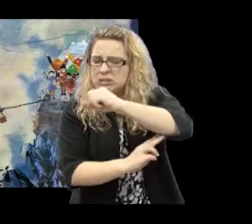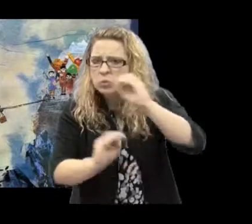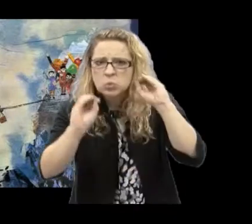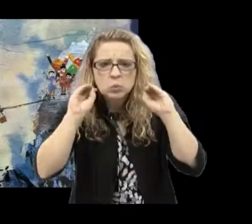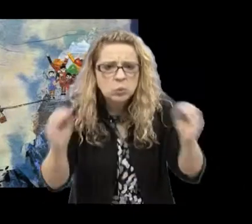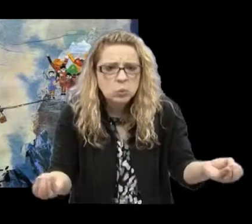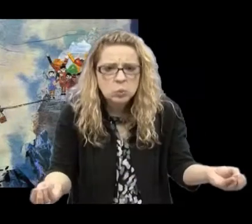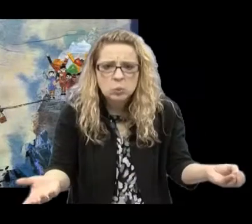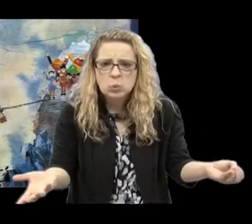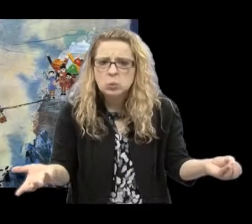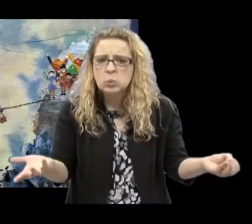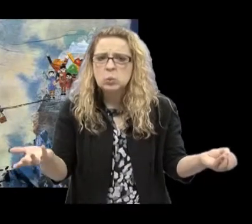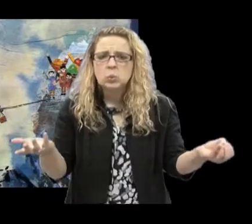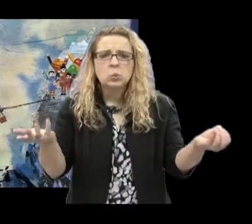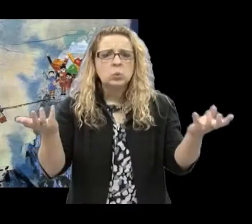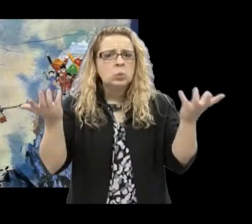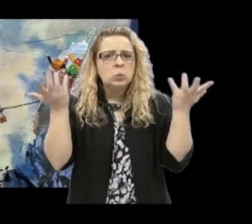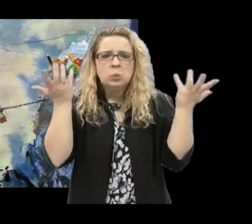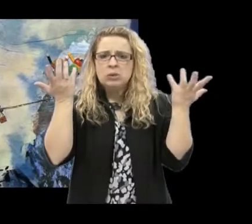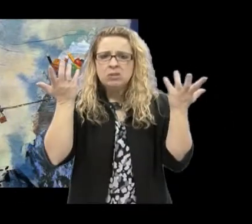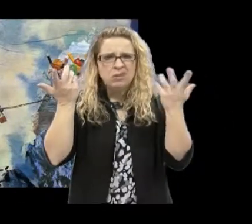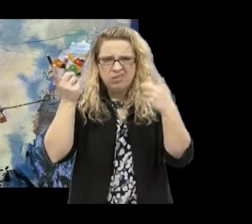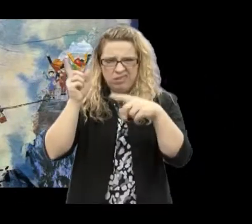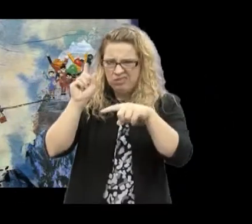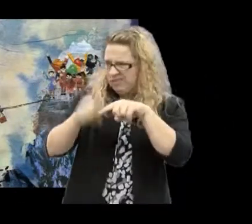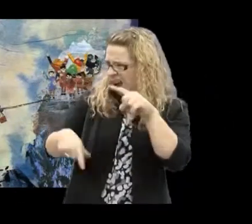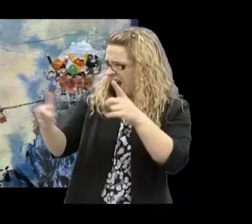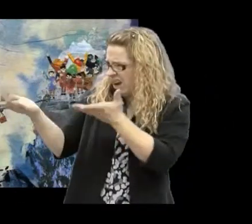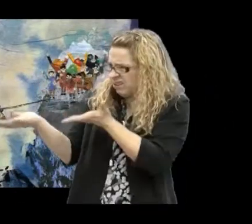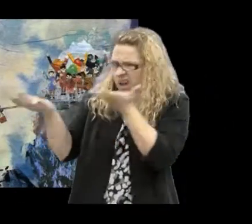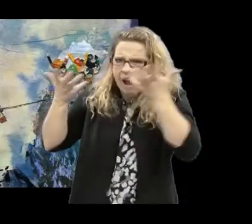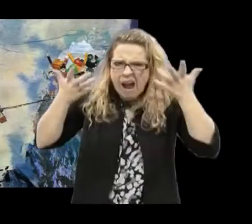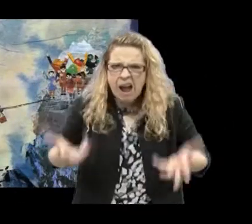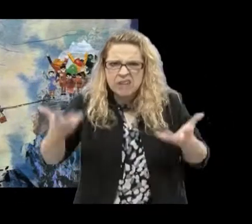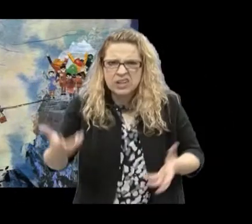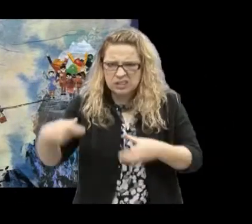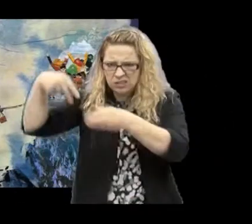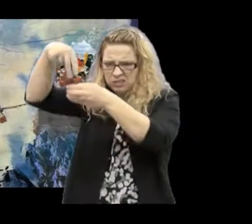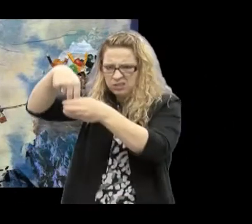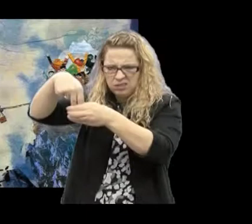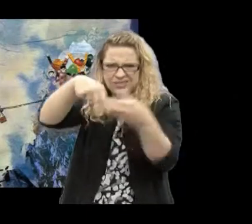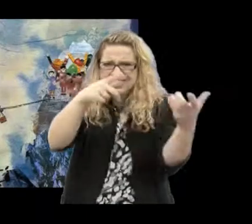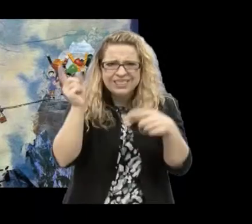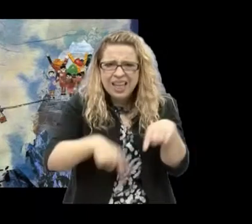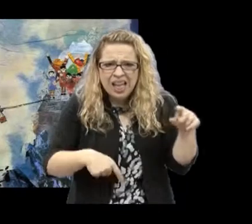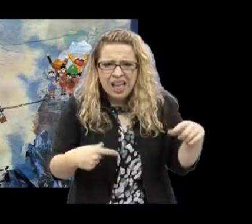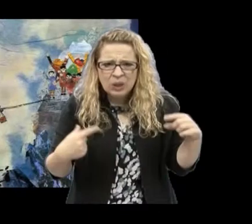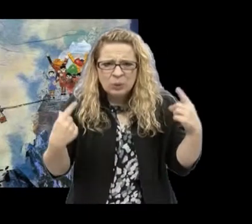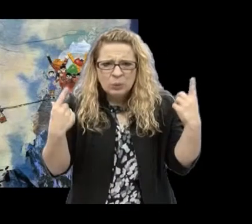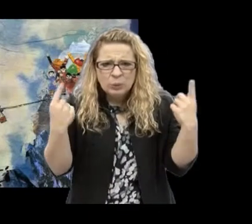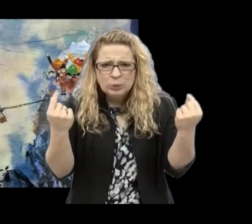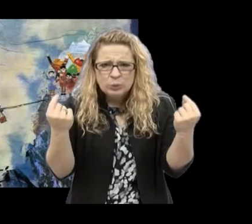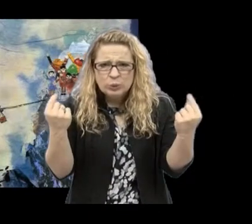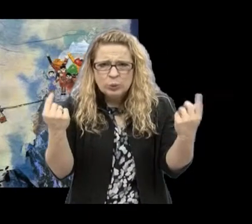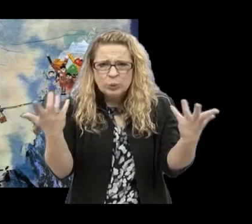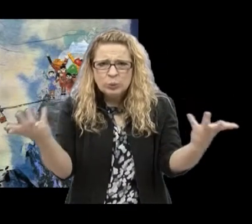There was no bridge. Without a bridge, no one could bring the heavy loads of